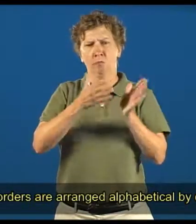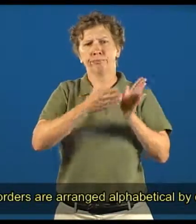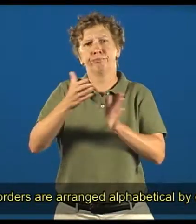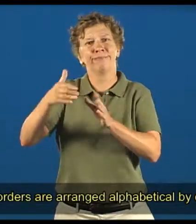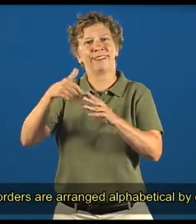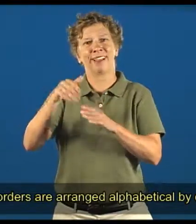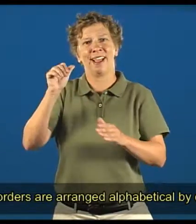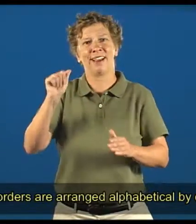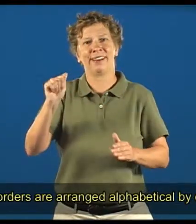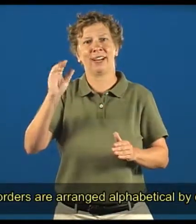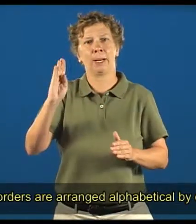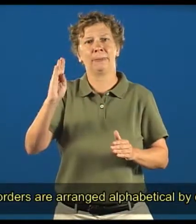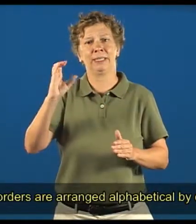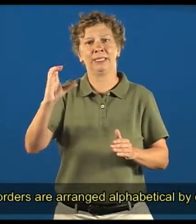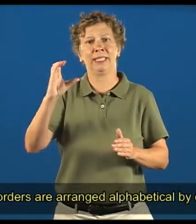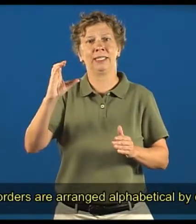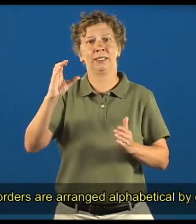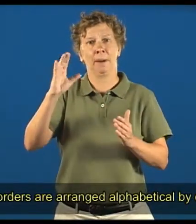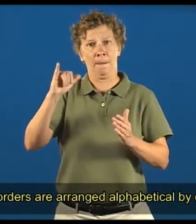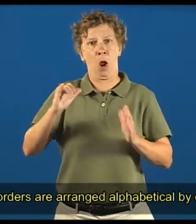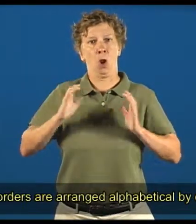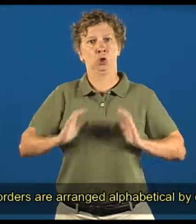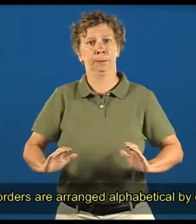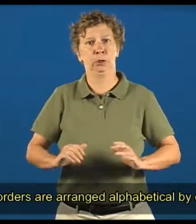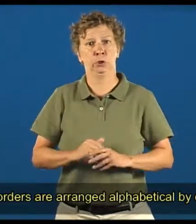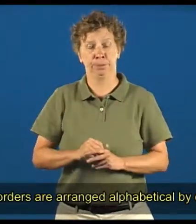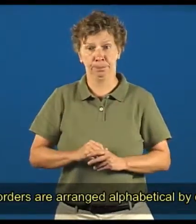The orders are arranged alphabetical by customer.